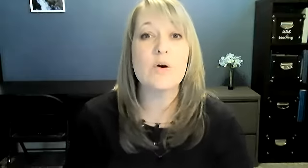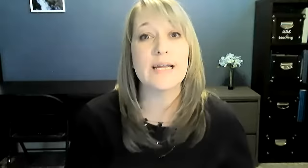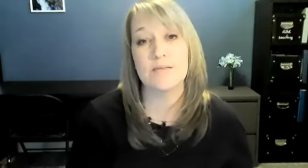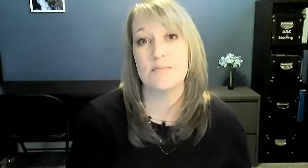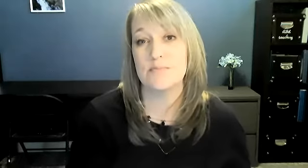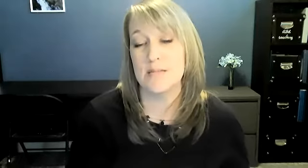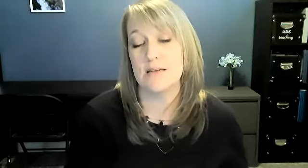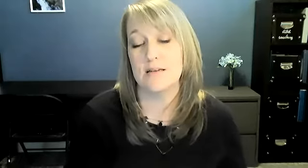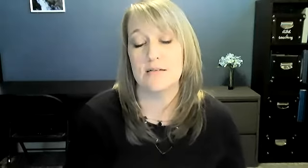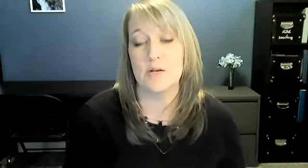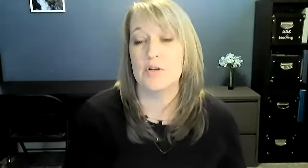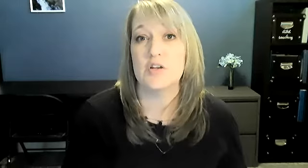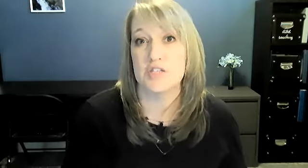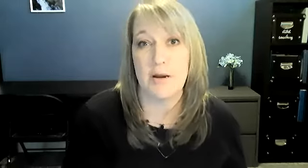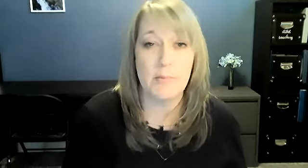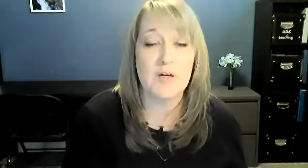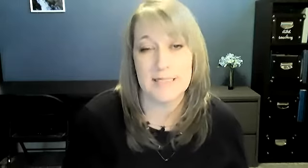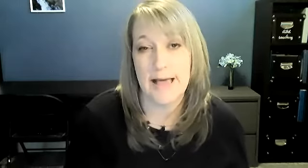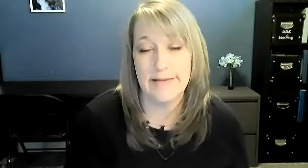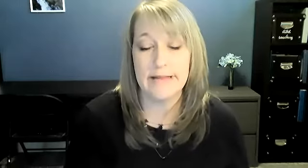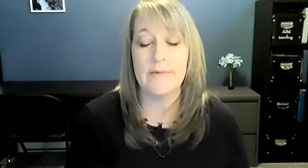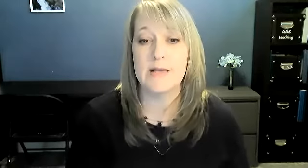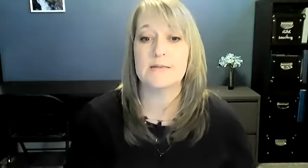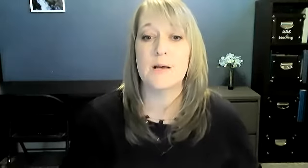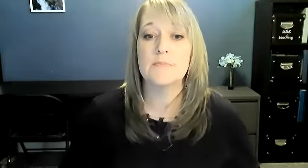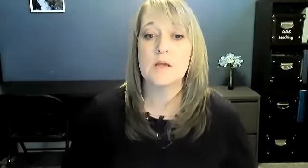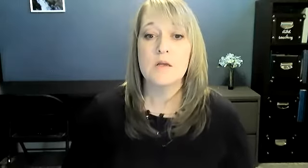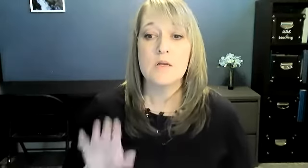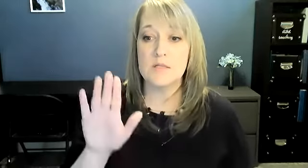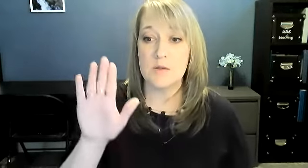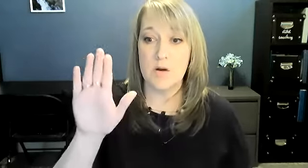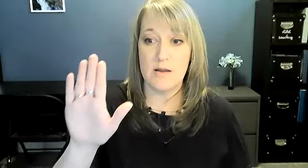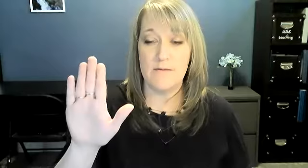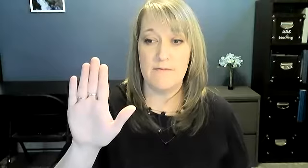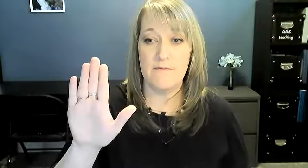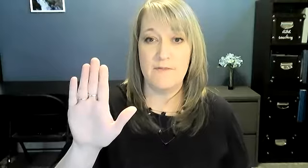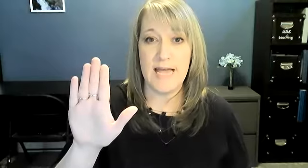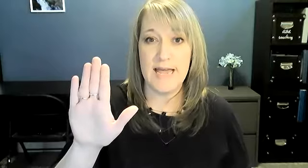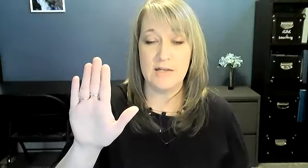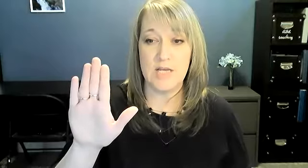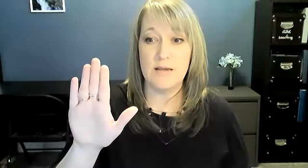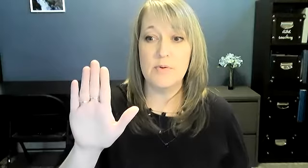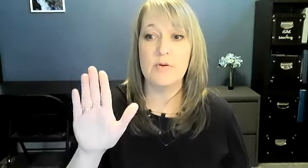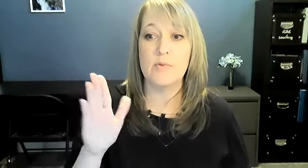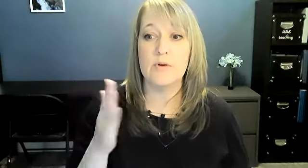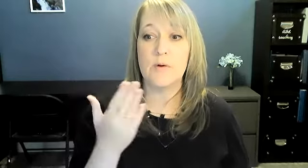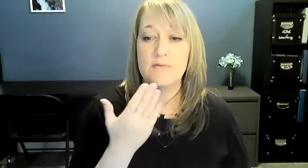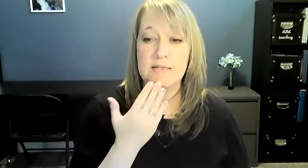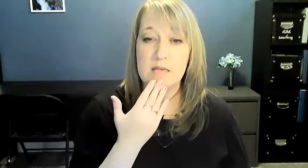it can mean, you know, you can describe a personality that way as well. So you want a flat hand shape with your palm facing